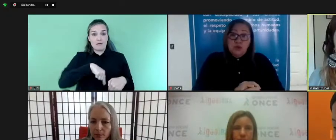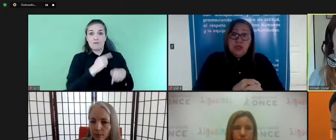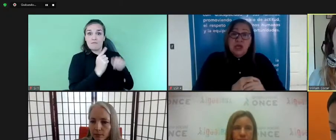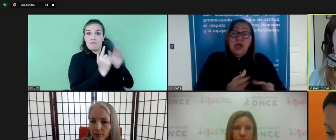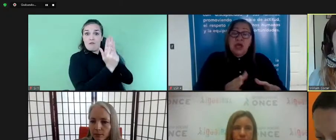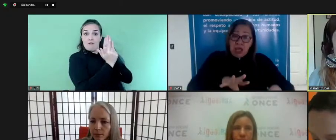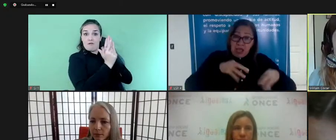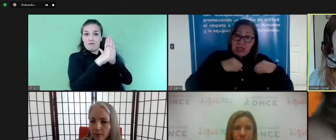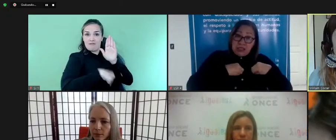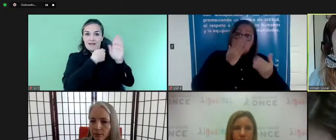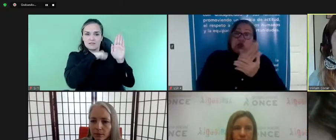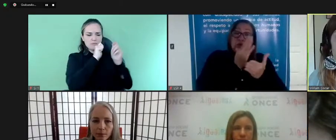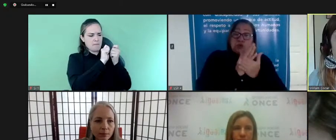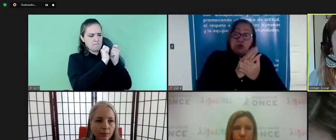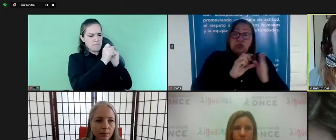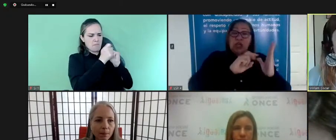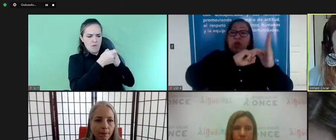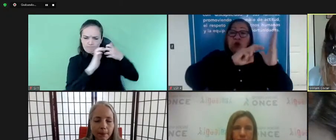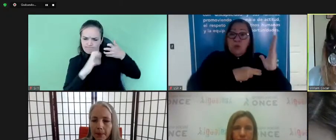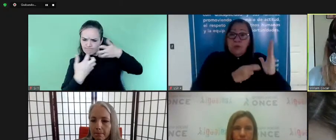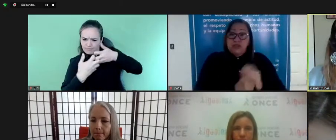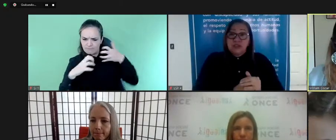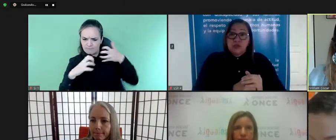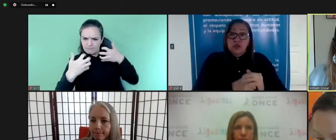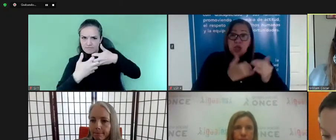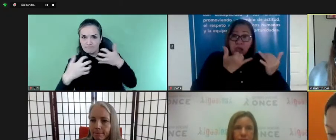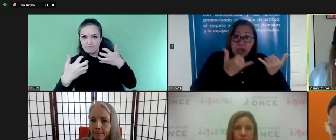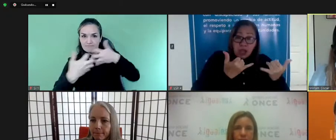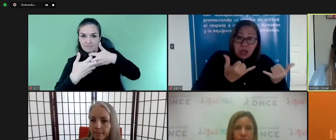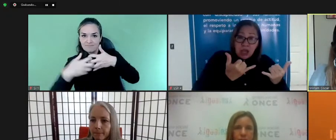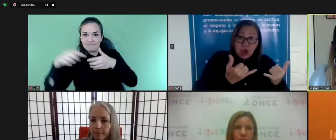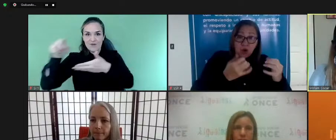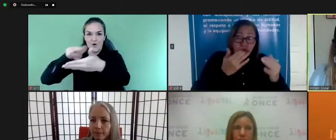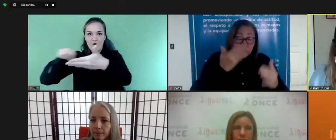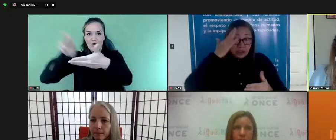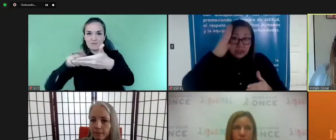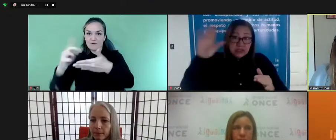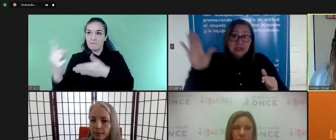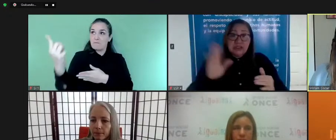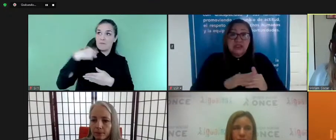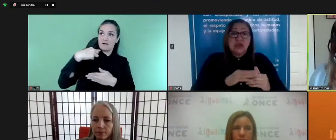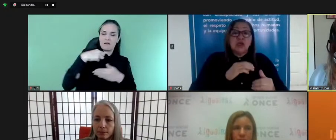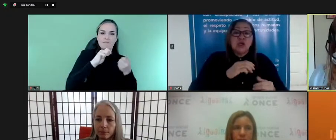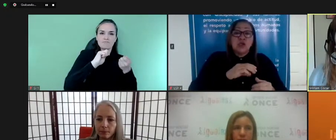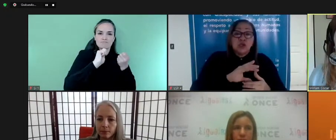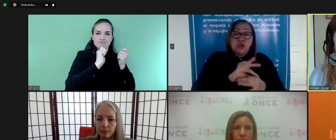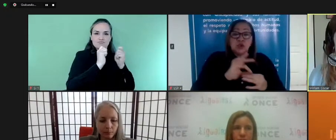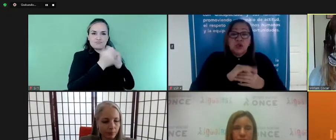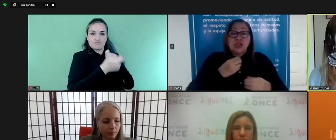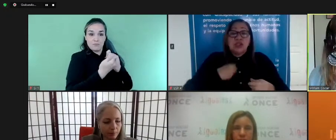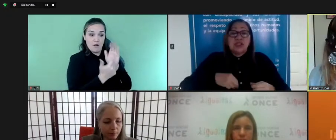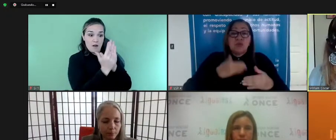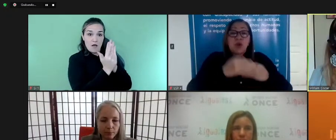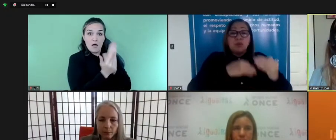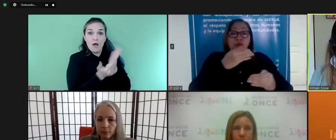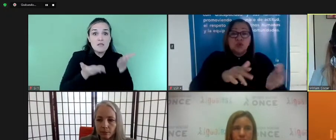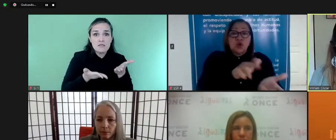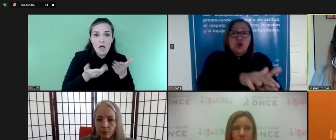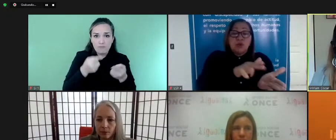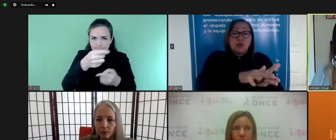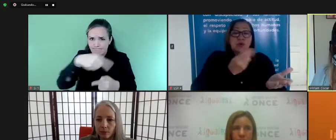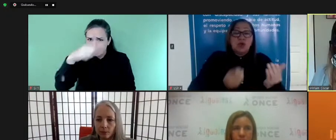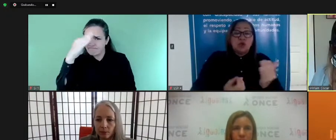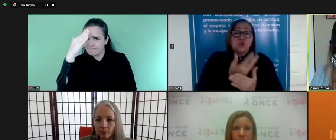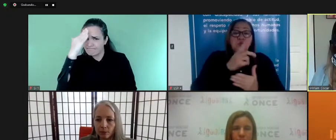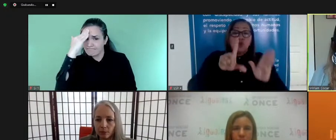legislation to adapt it to the commitments of the convention so this moment a bit of you know this but i would like to tell you this